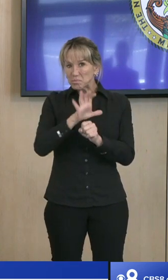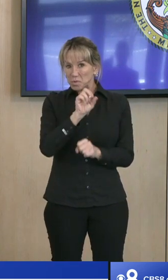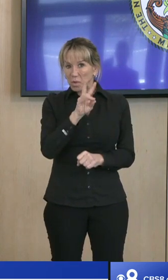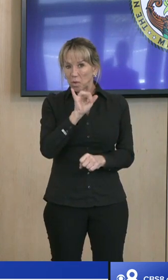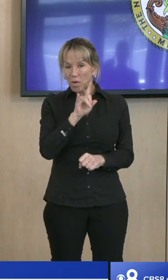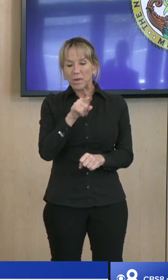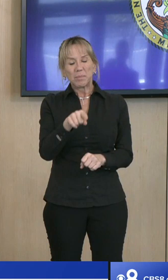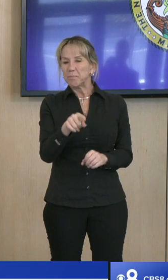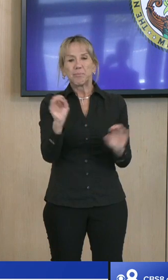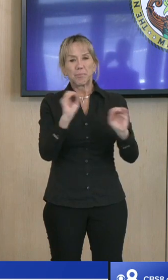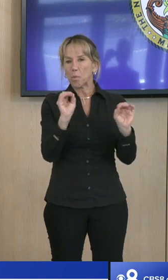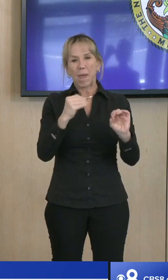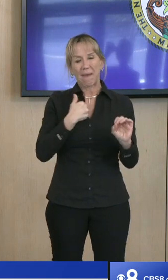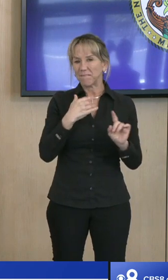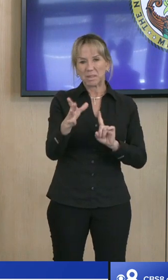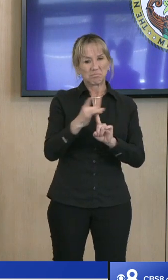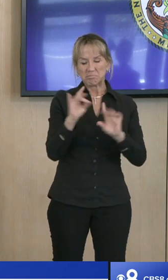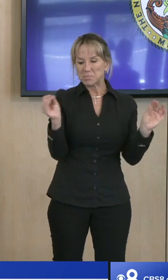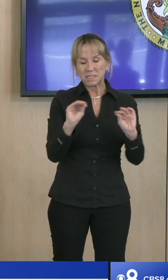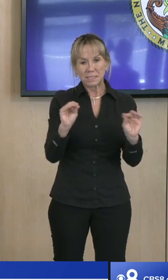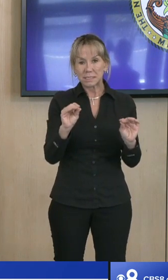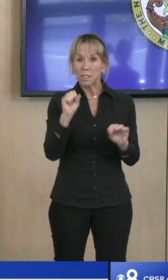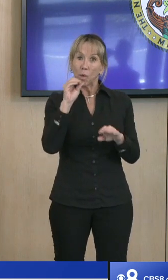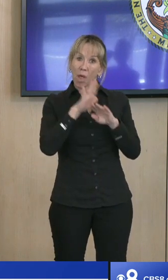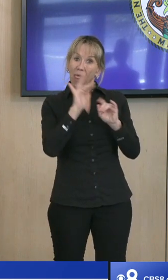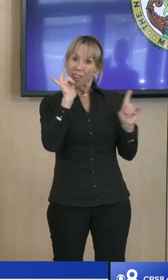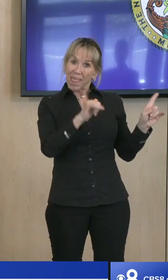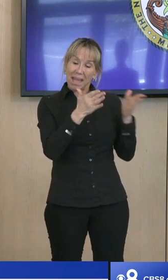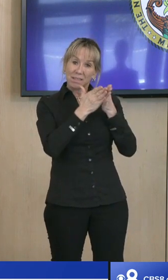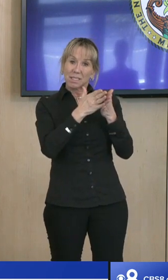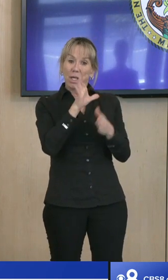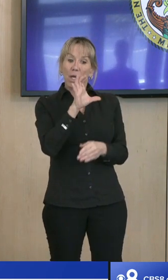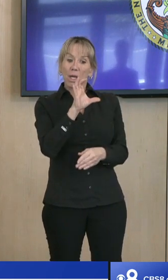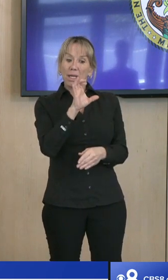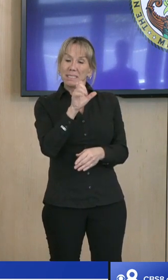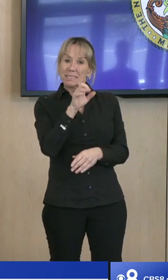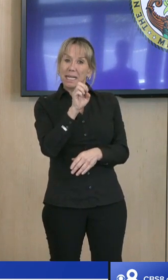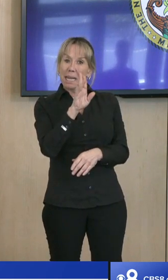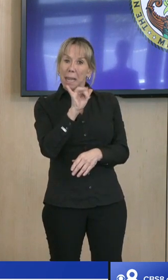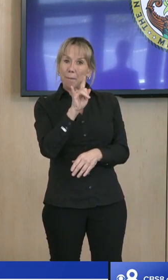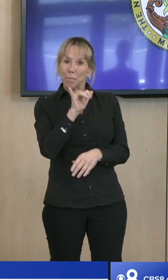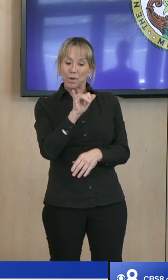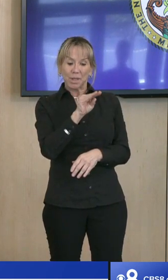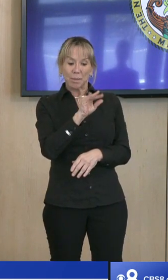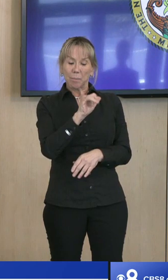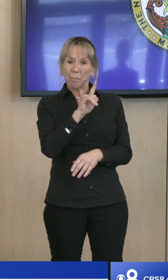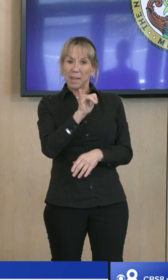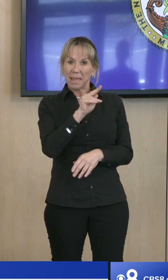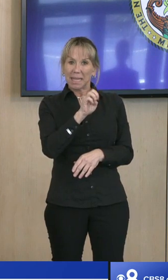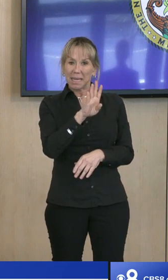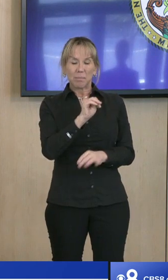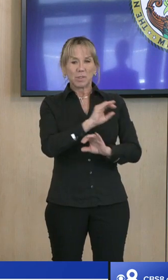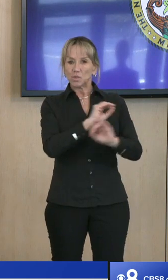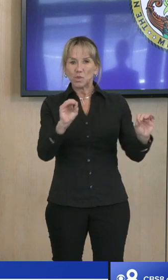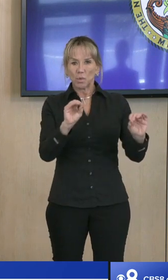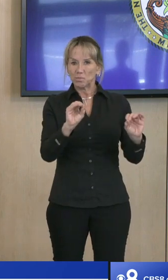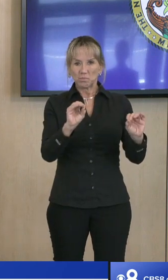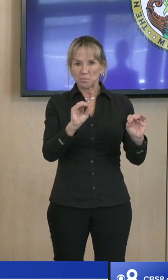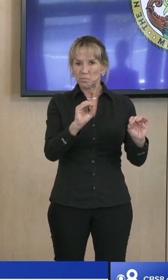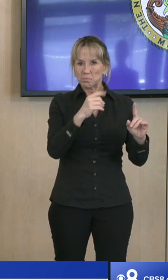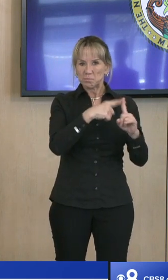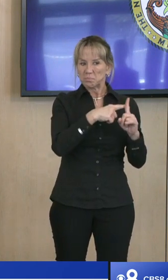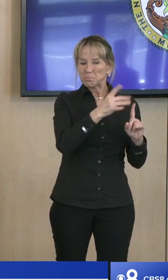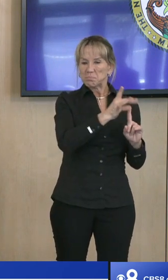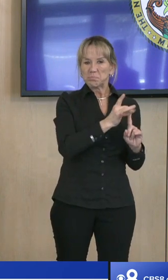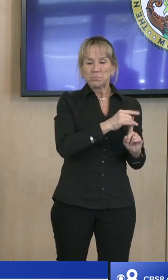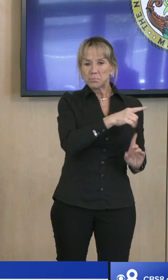There are no known COVID cases on the Celebrity Millennium. And just in closing, as speaking for our